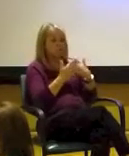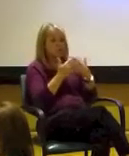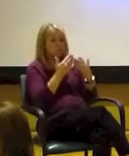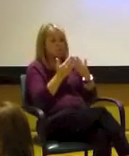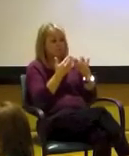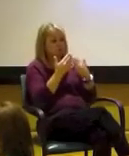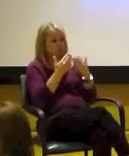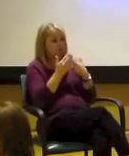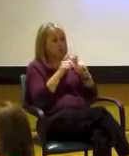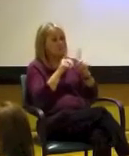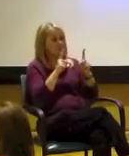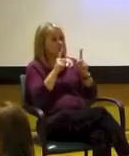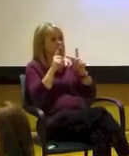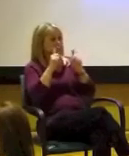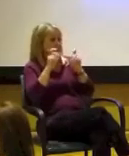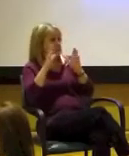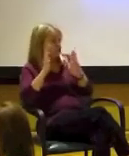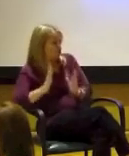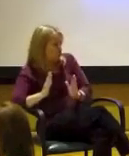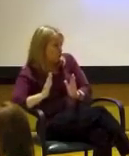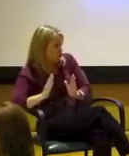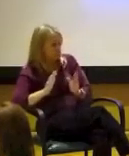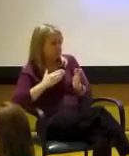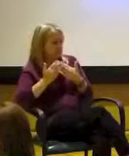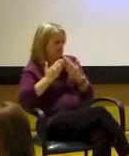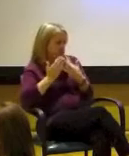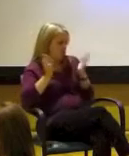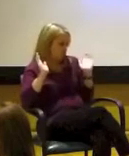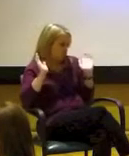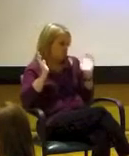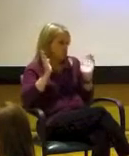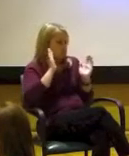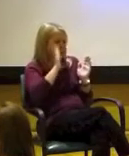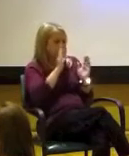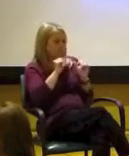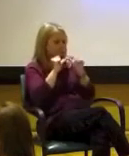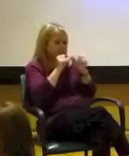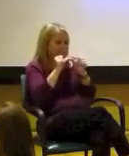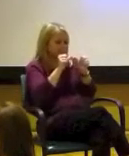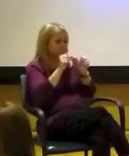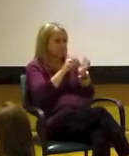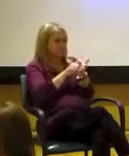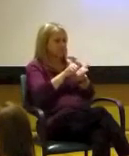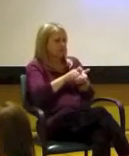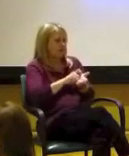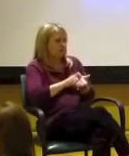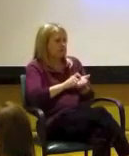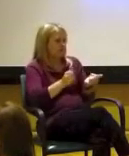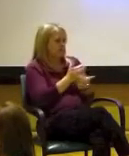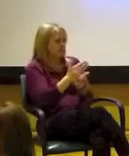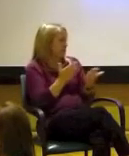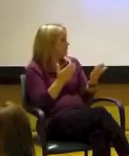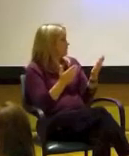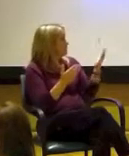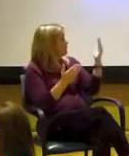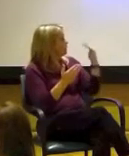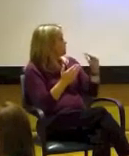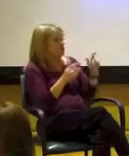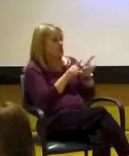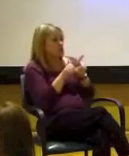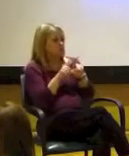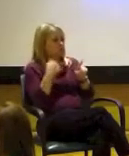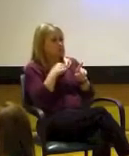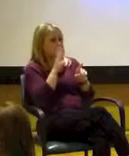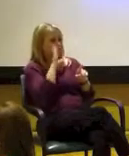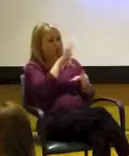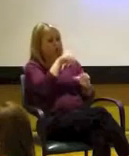different examiner, it's really very reproducible. So we'd like to keep track of that. I also like to include the